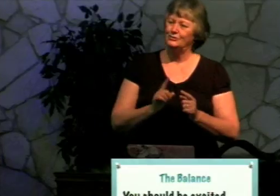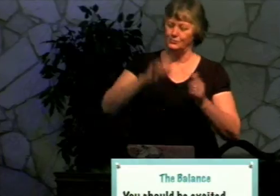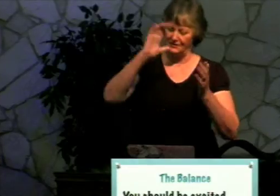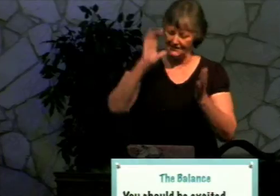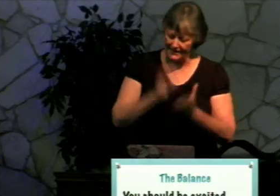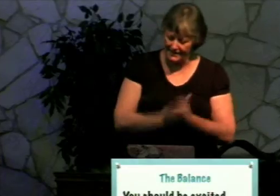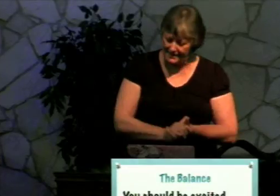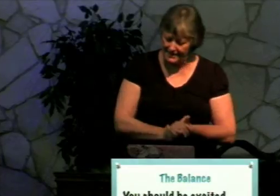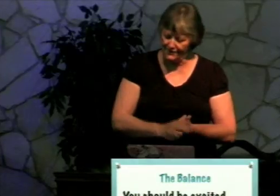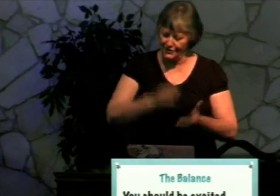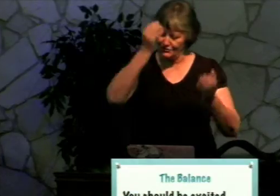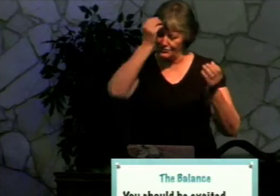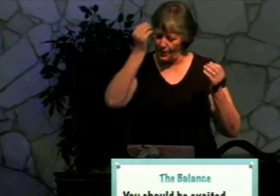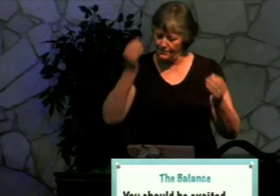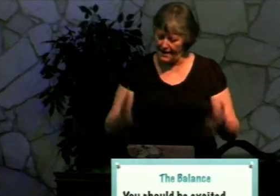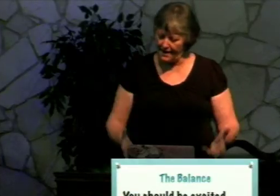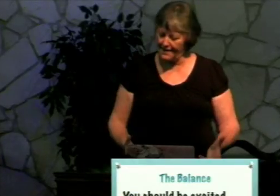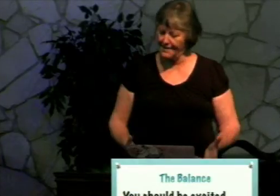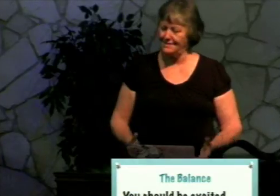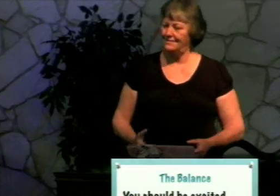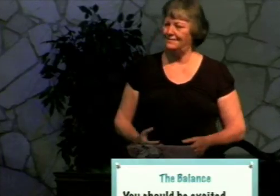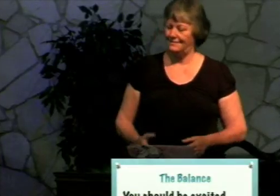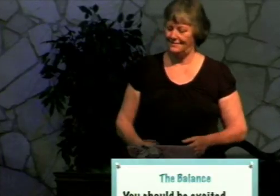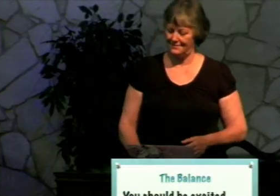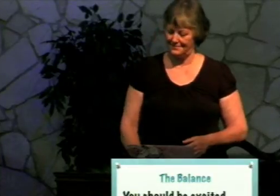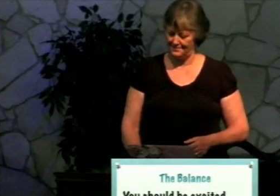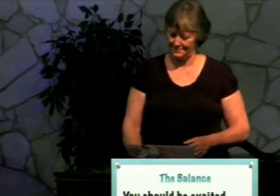to believe, to obey.